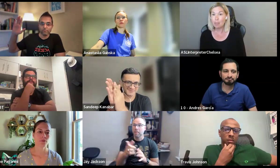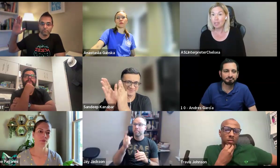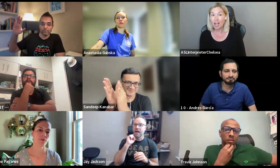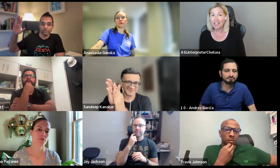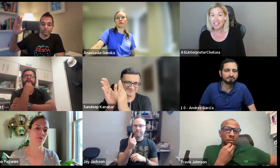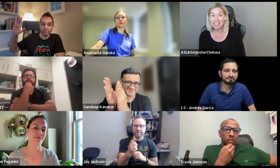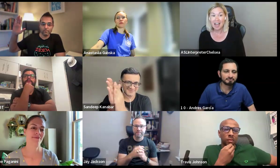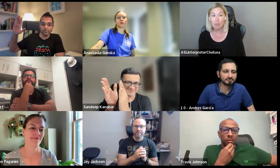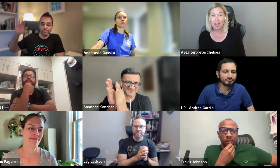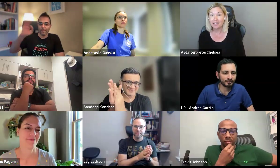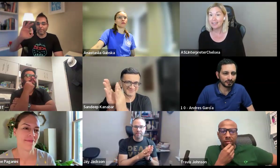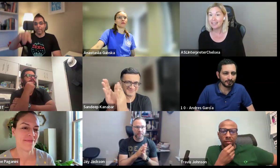And Malad does have one.